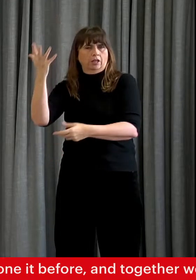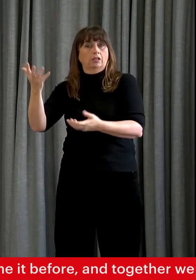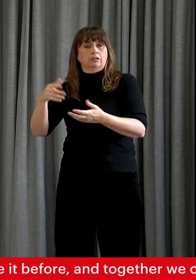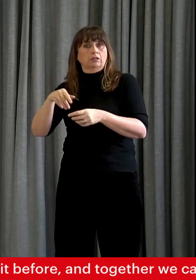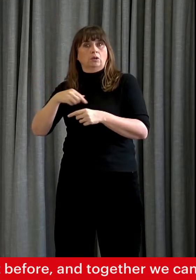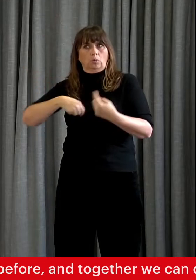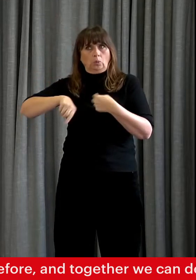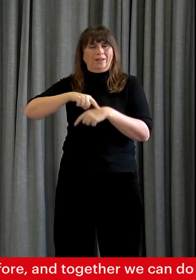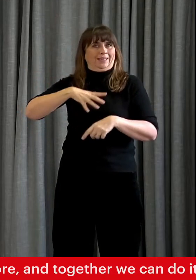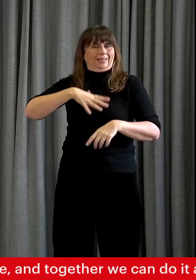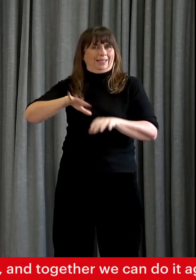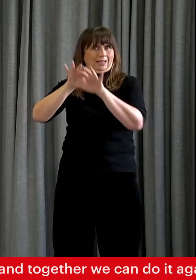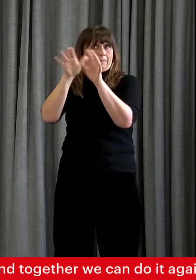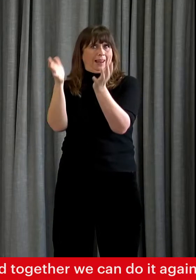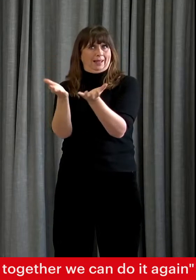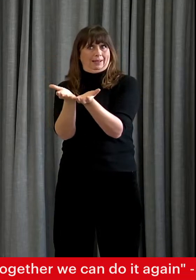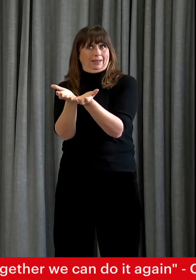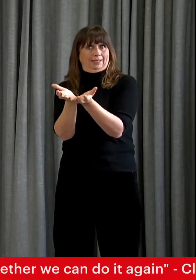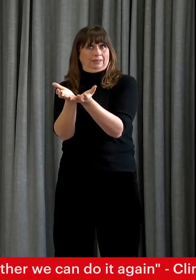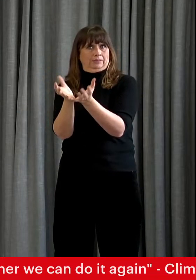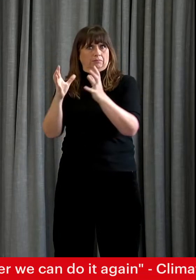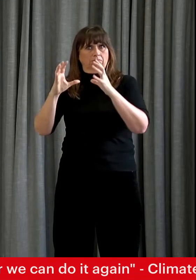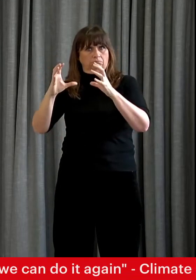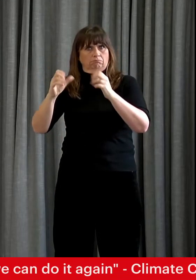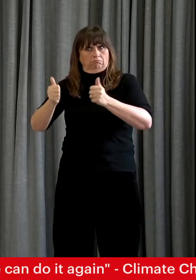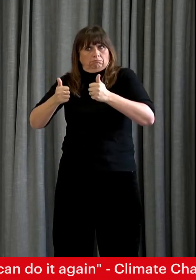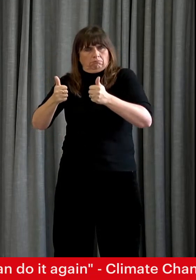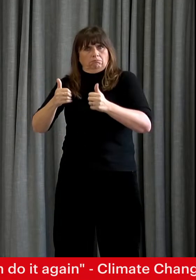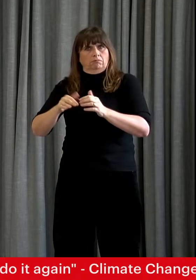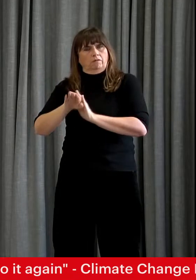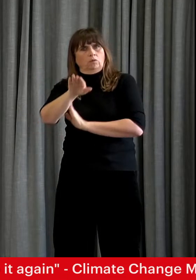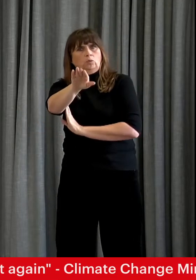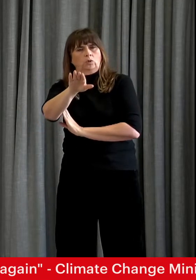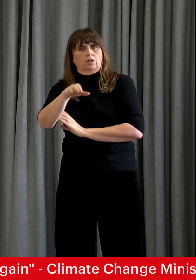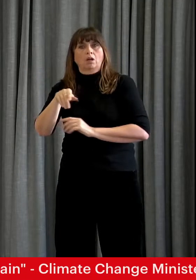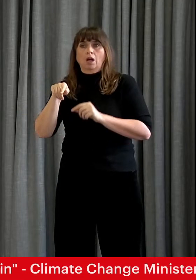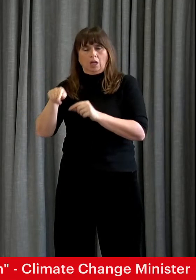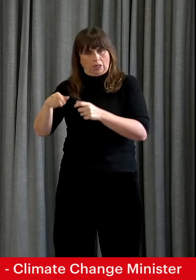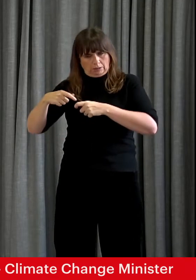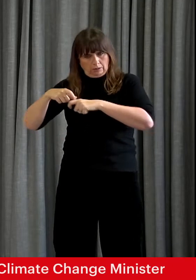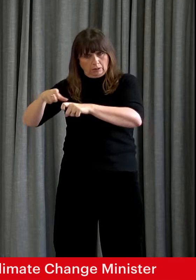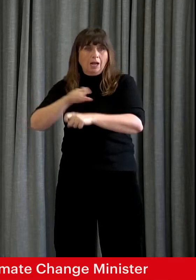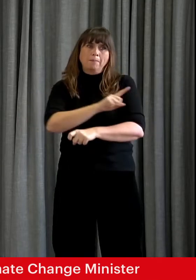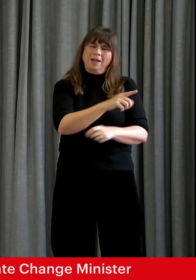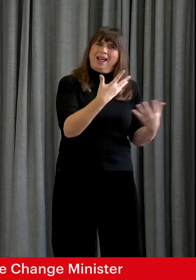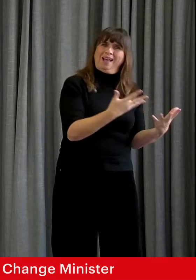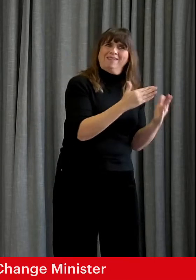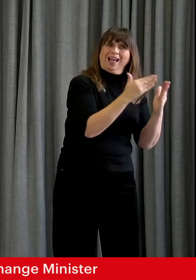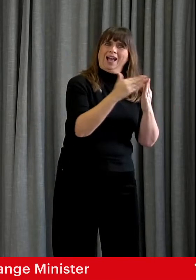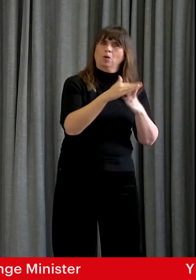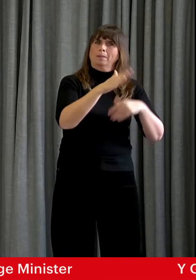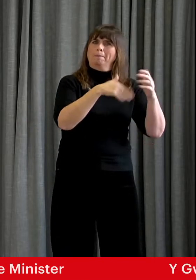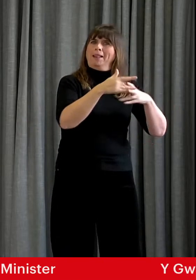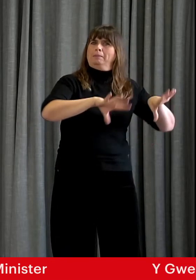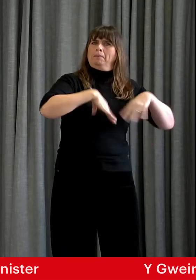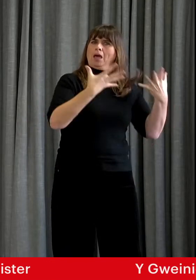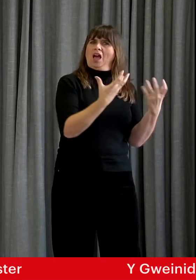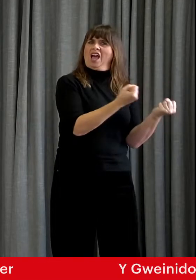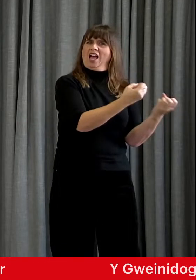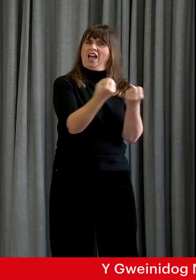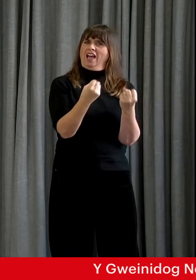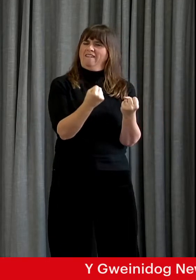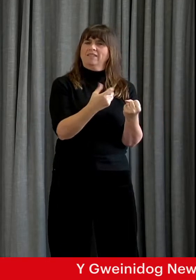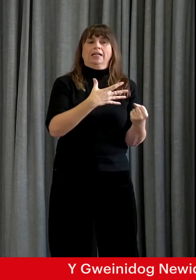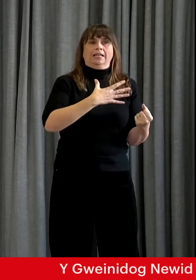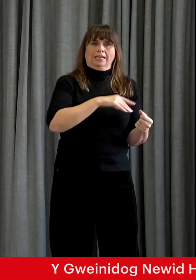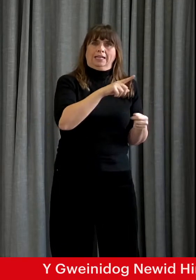planet that we all depend on. This absolutely is a parallel programme to bring the existing stock up to the standard that the new stock is already